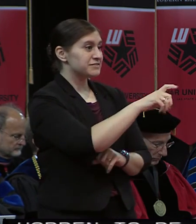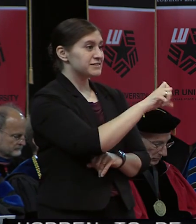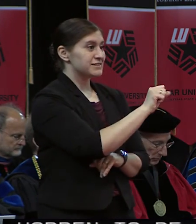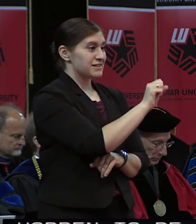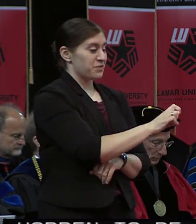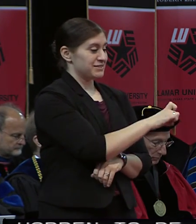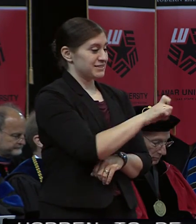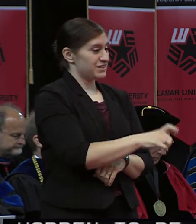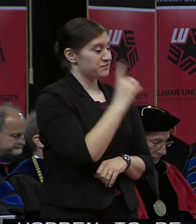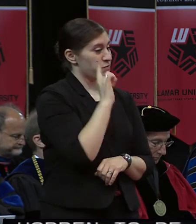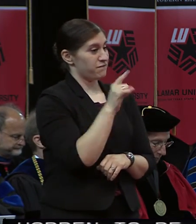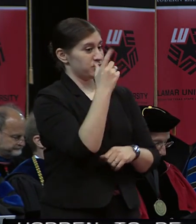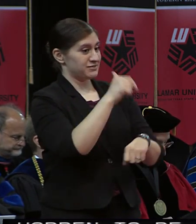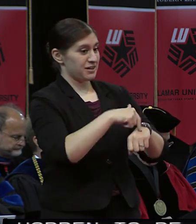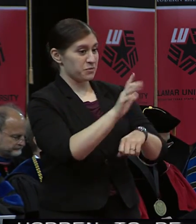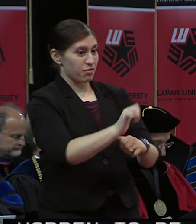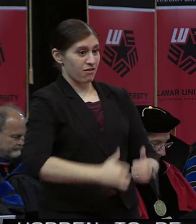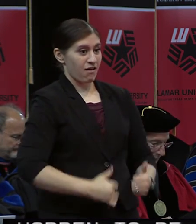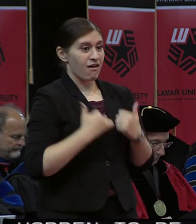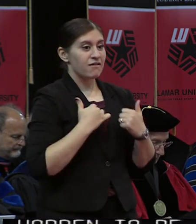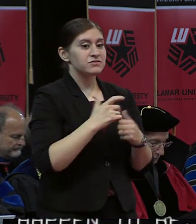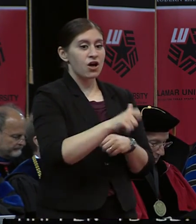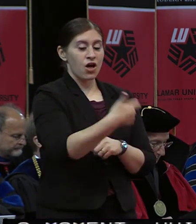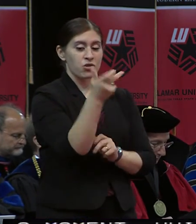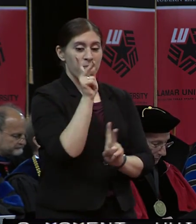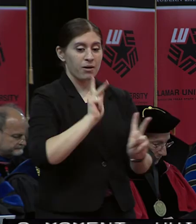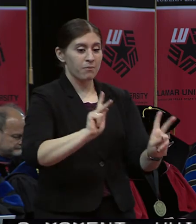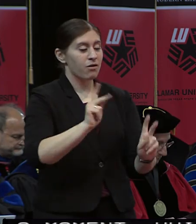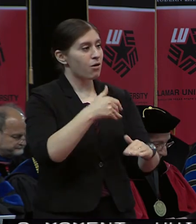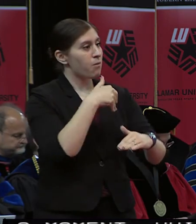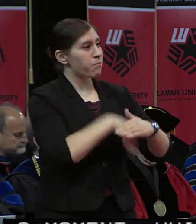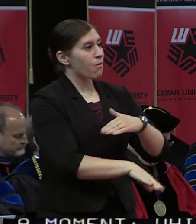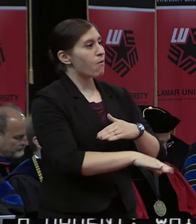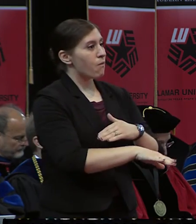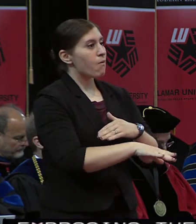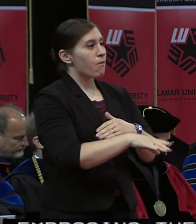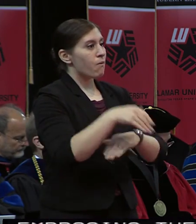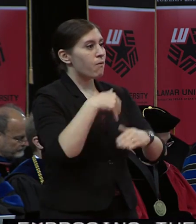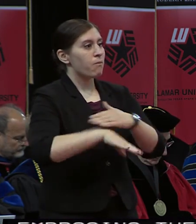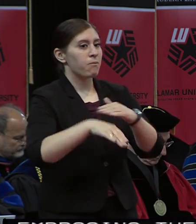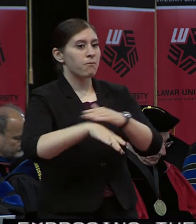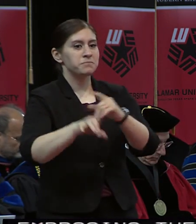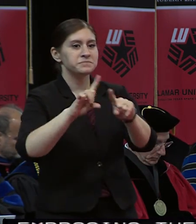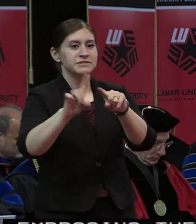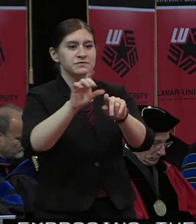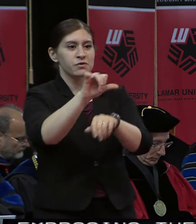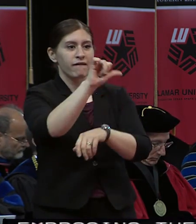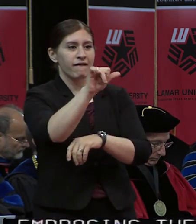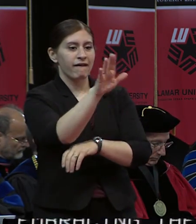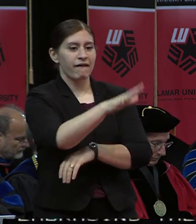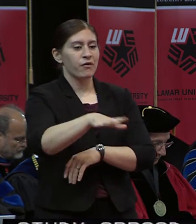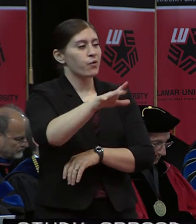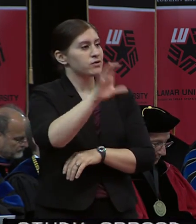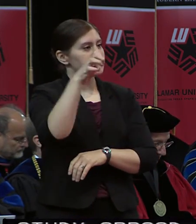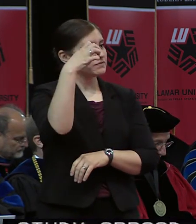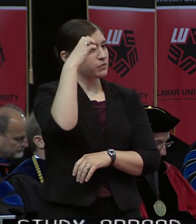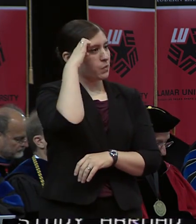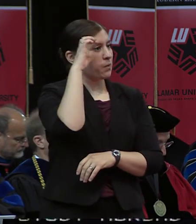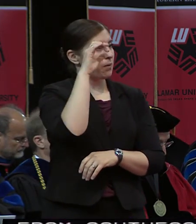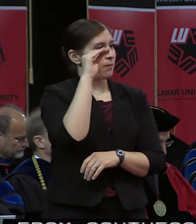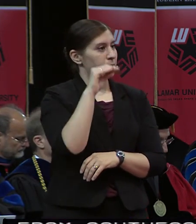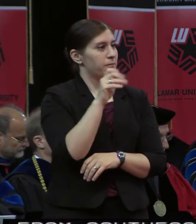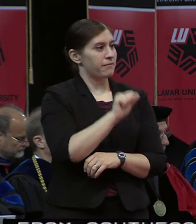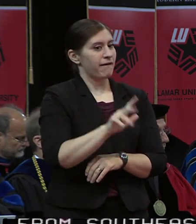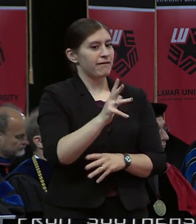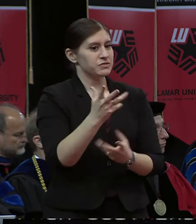first time in your lives. There were others who were boarding planes on the distant continents of Asia and Europe and hoping to